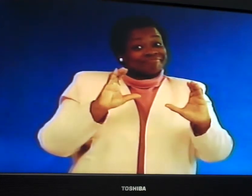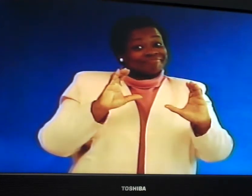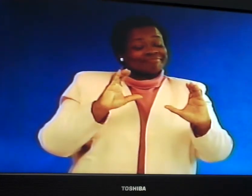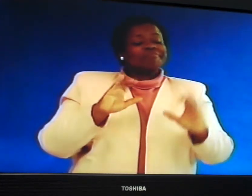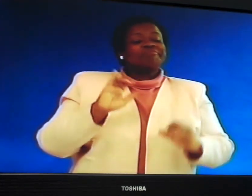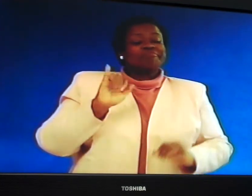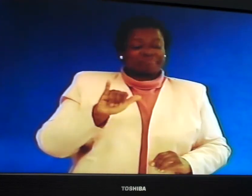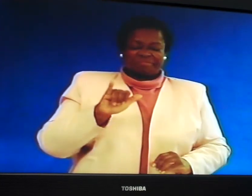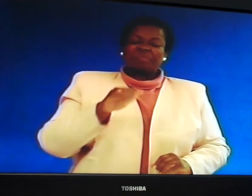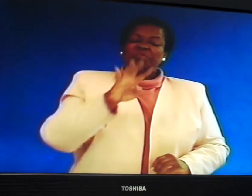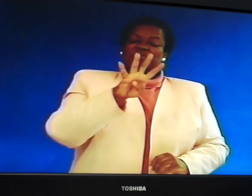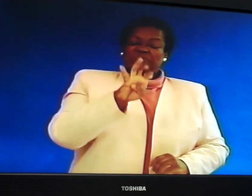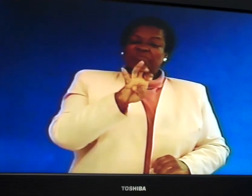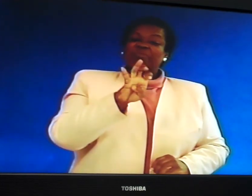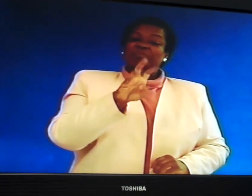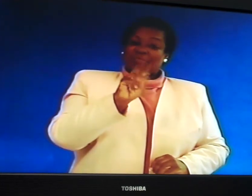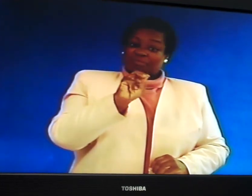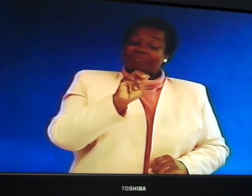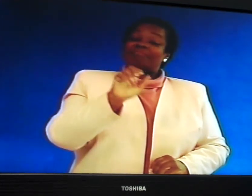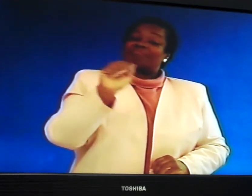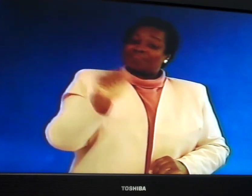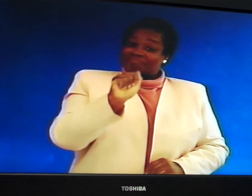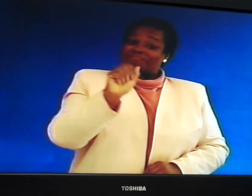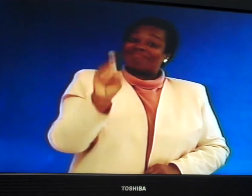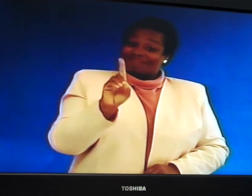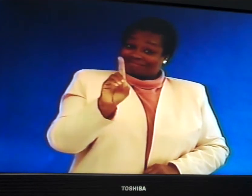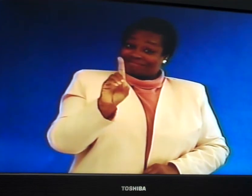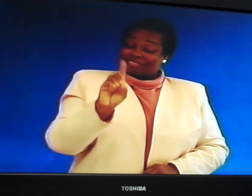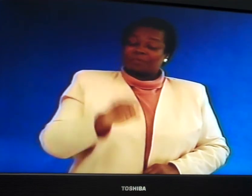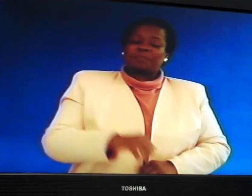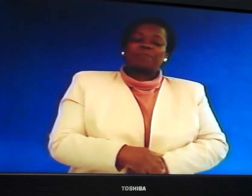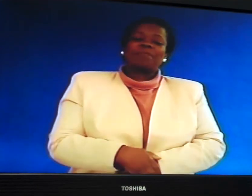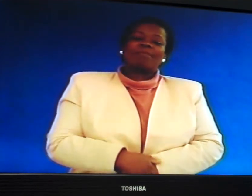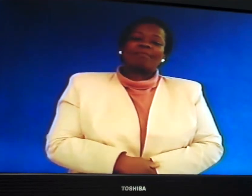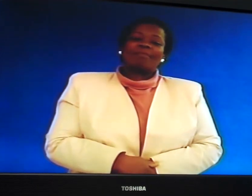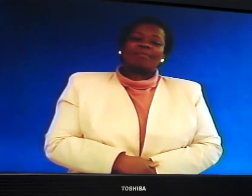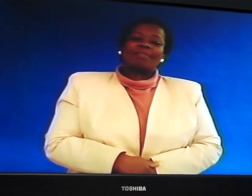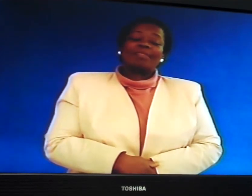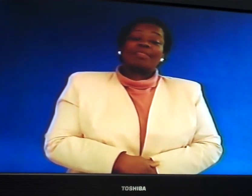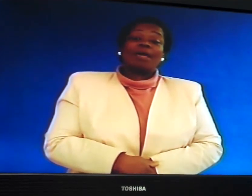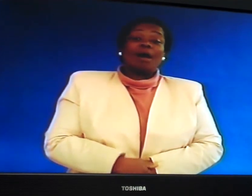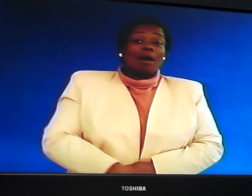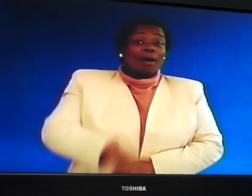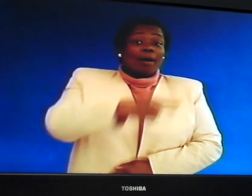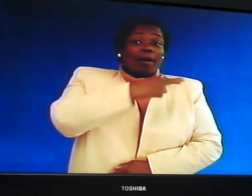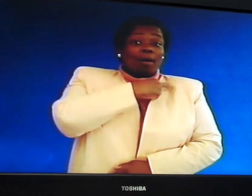and they used sign appropriately to be able to communicate. So that would be the 400 AD.